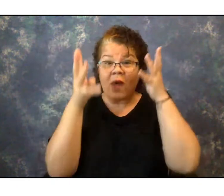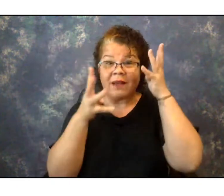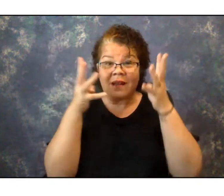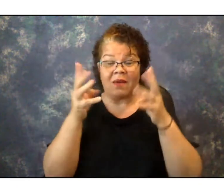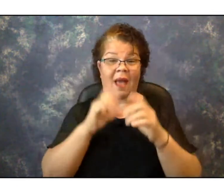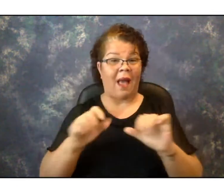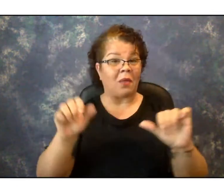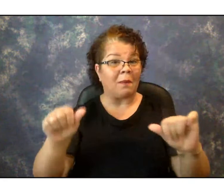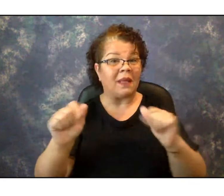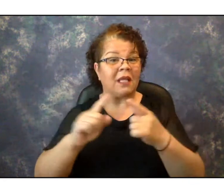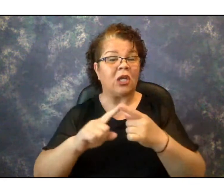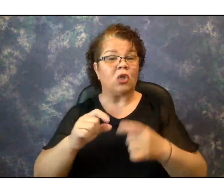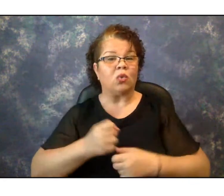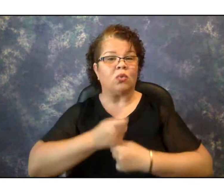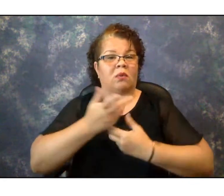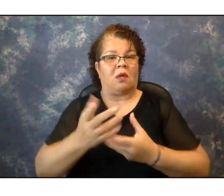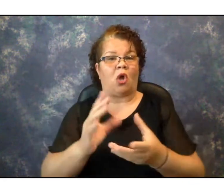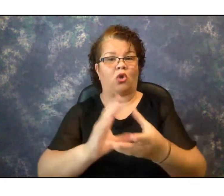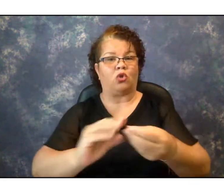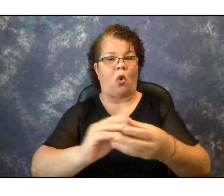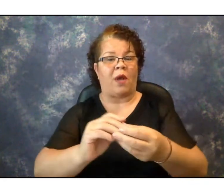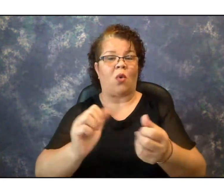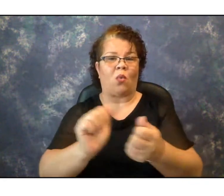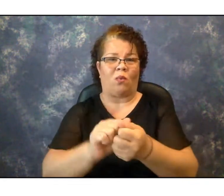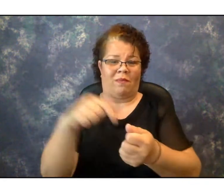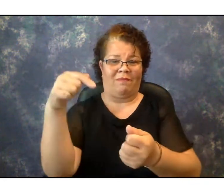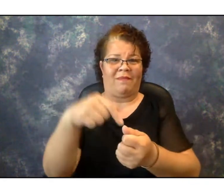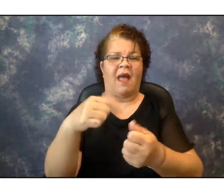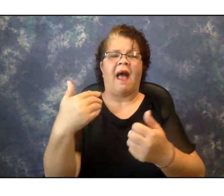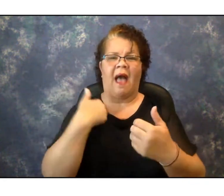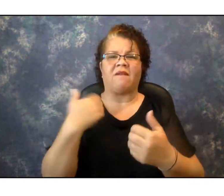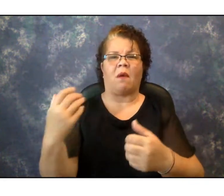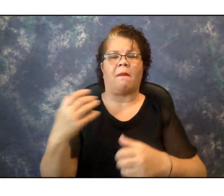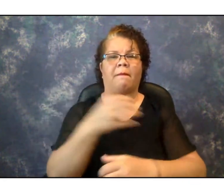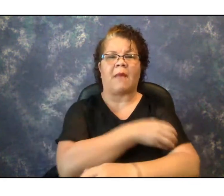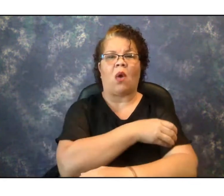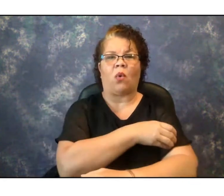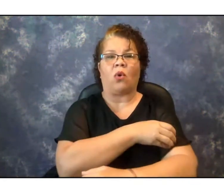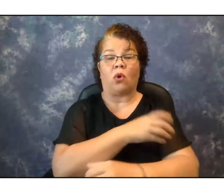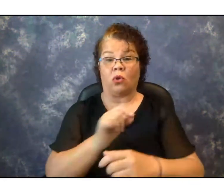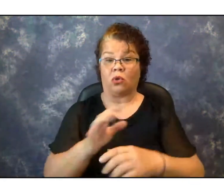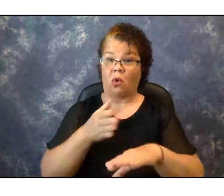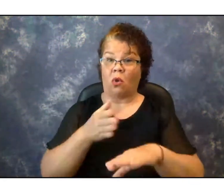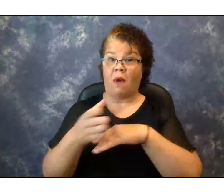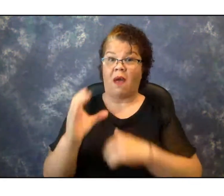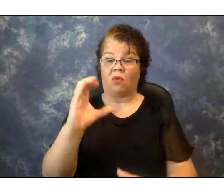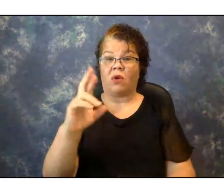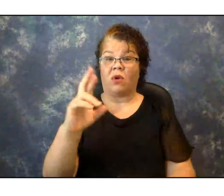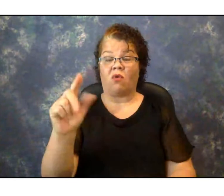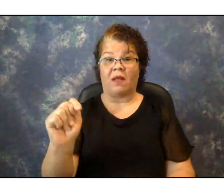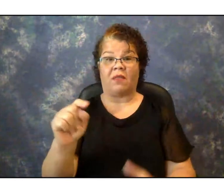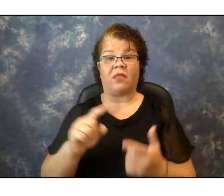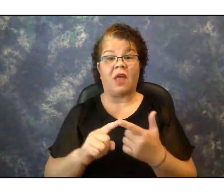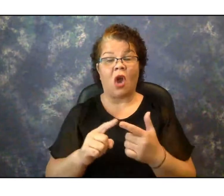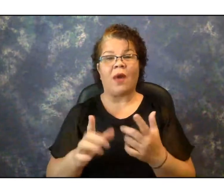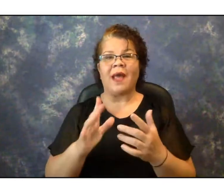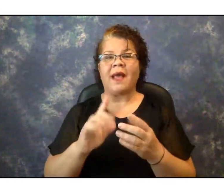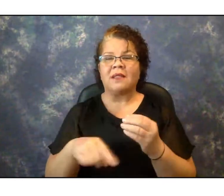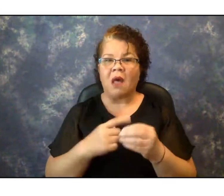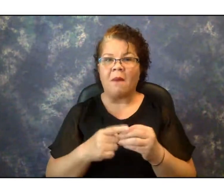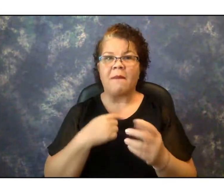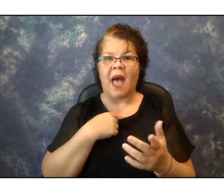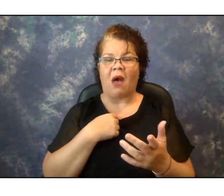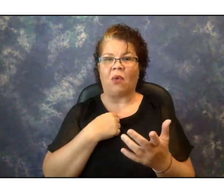with power. Right. And so that oftentimes, like after critical race theory, it's the power of storytelling is the subtitle of my